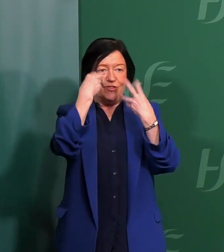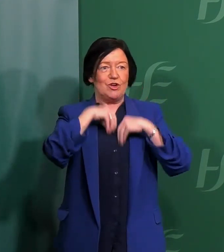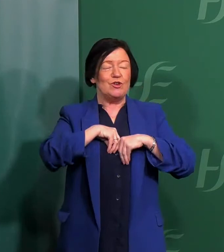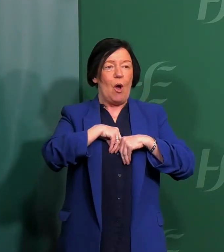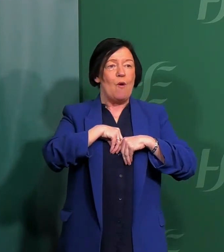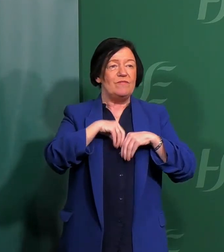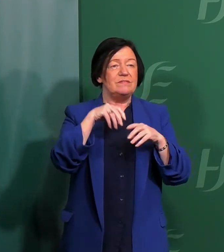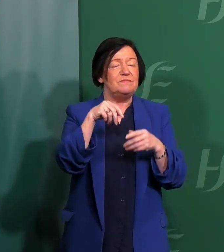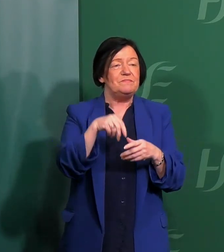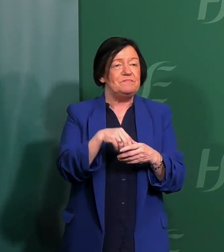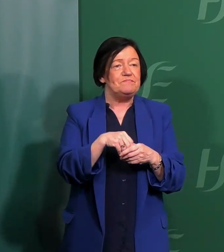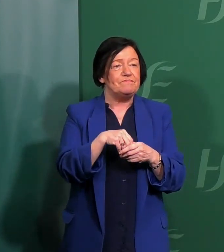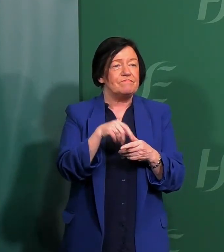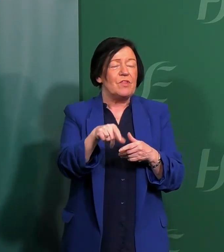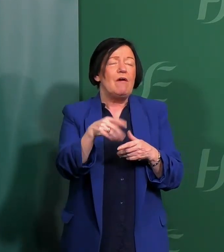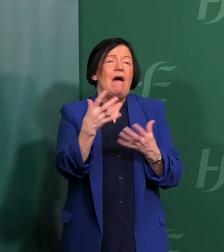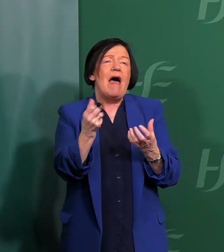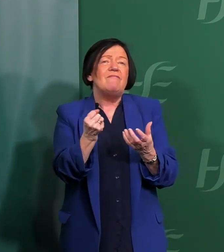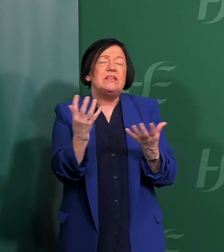perhaps a